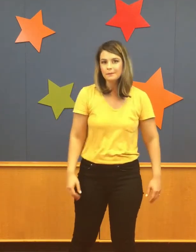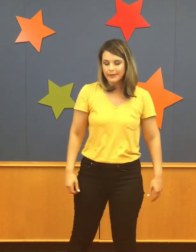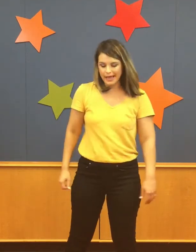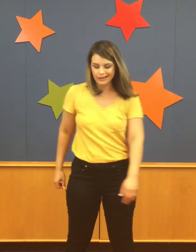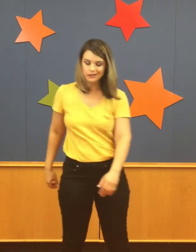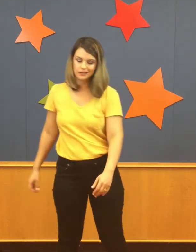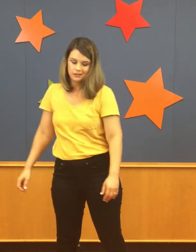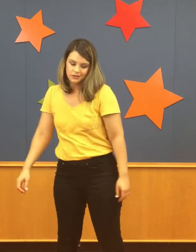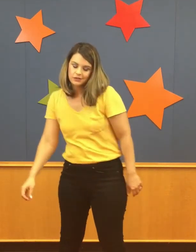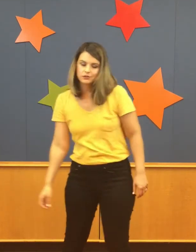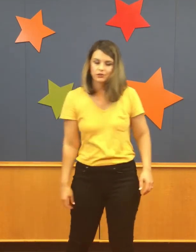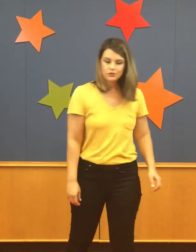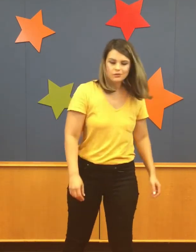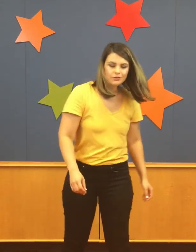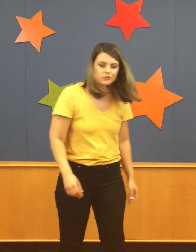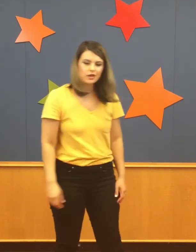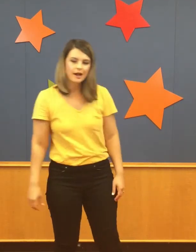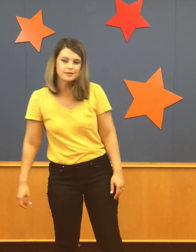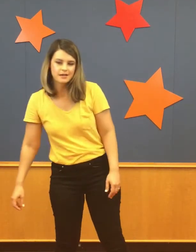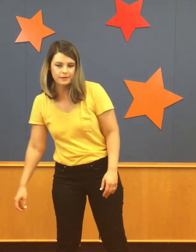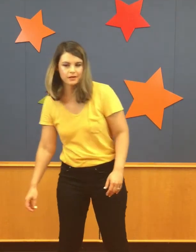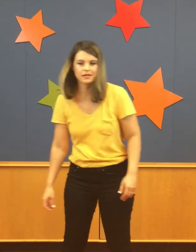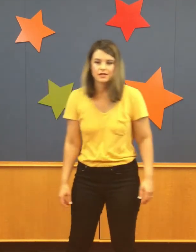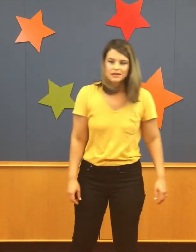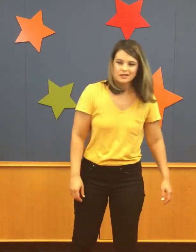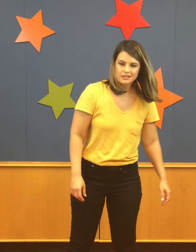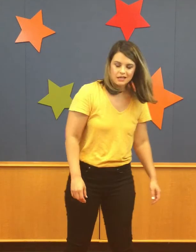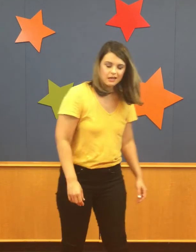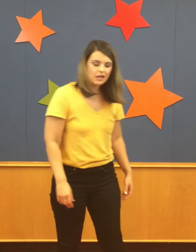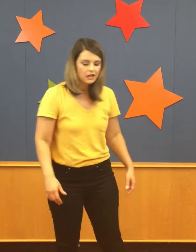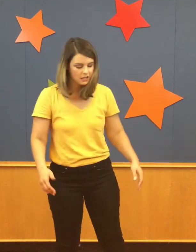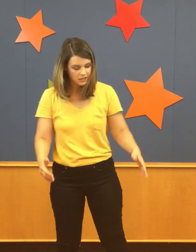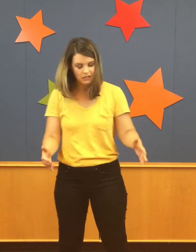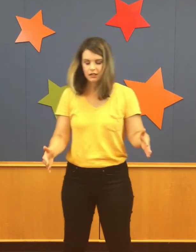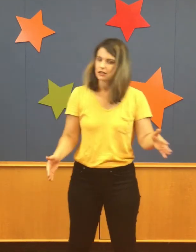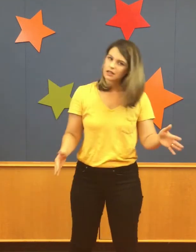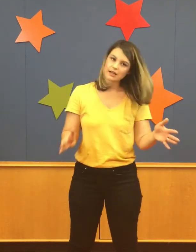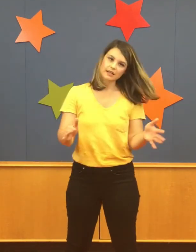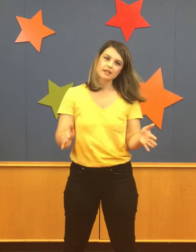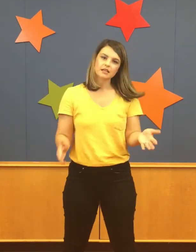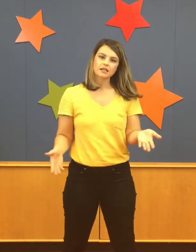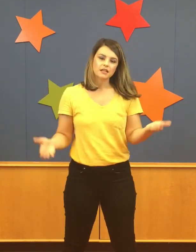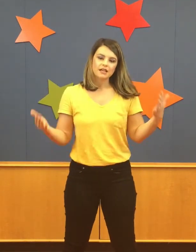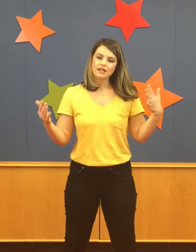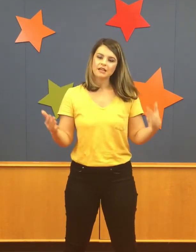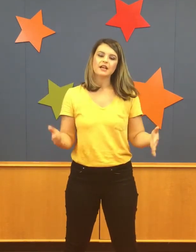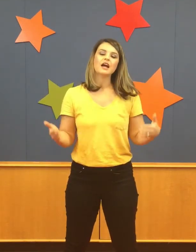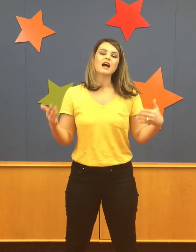He went back to the shopkeeper and said, look,